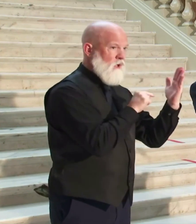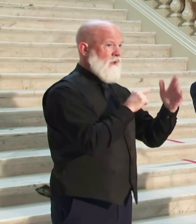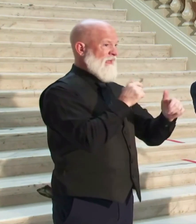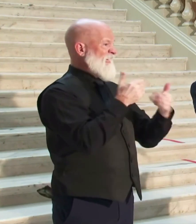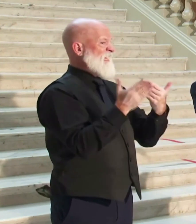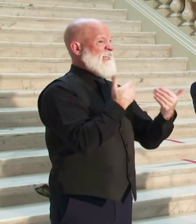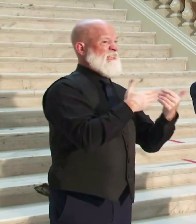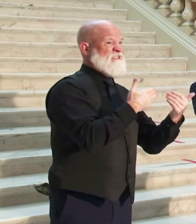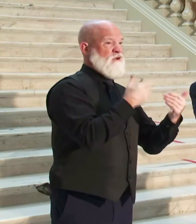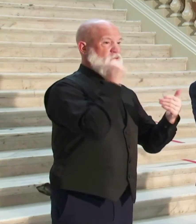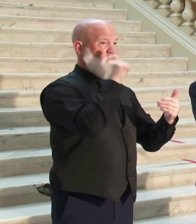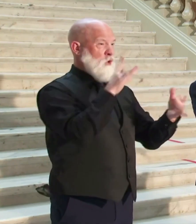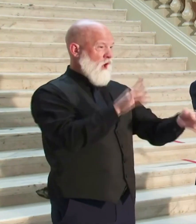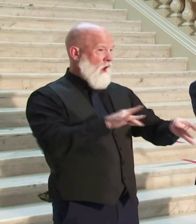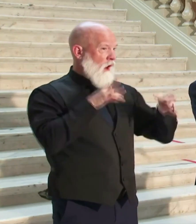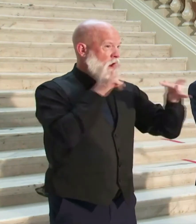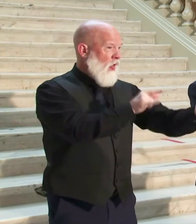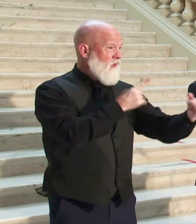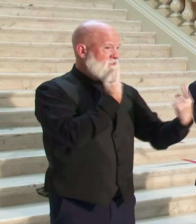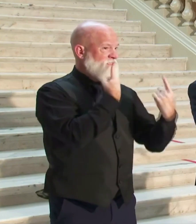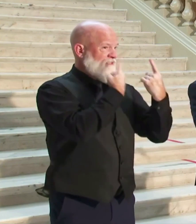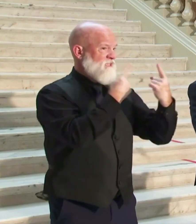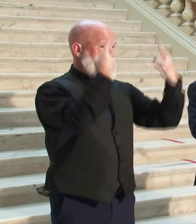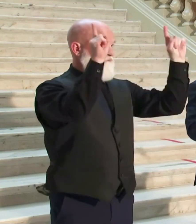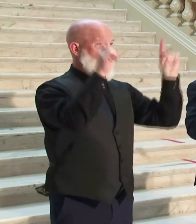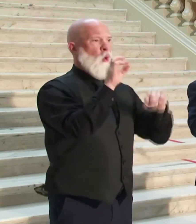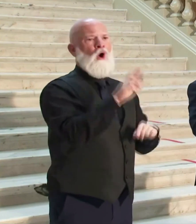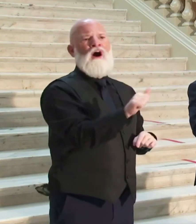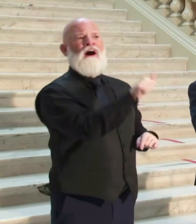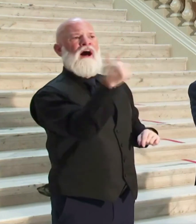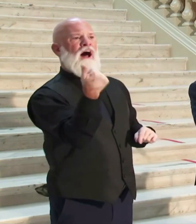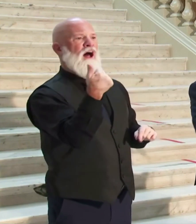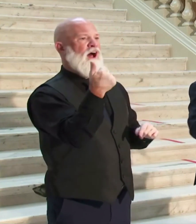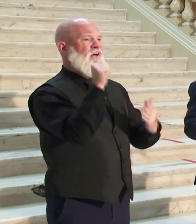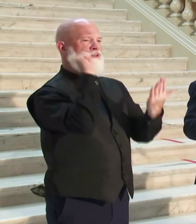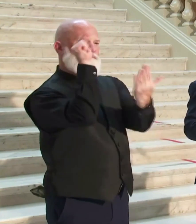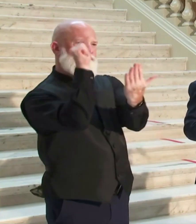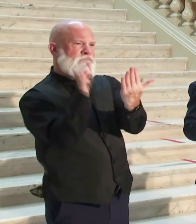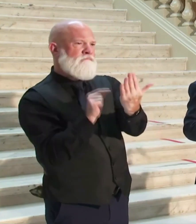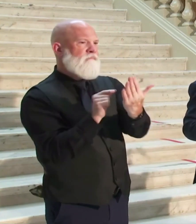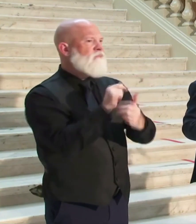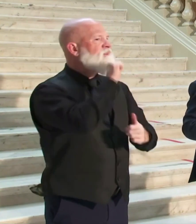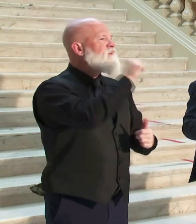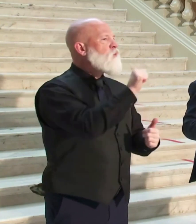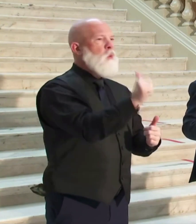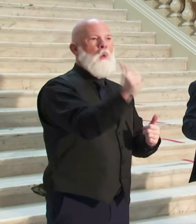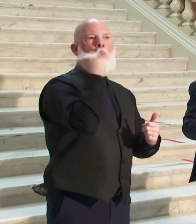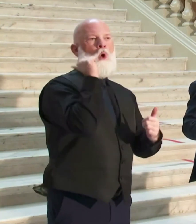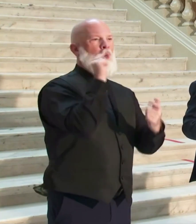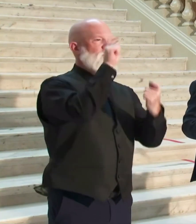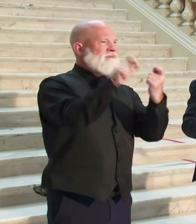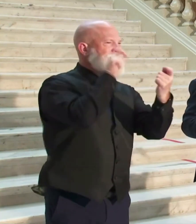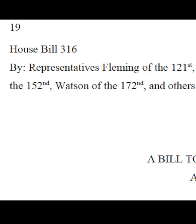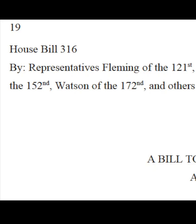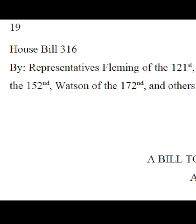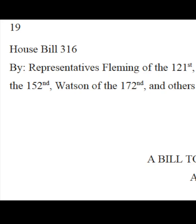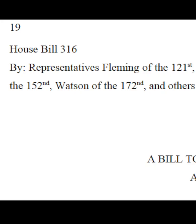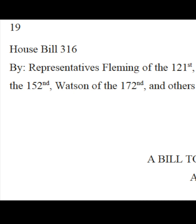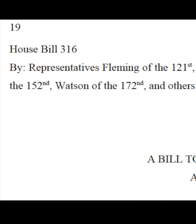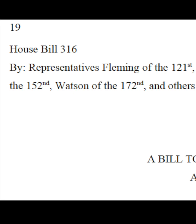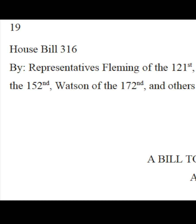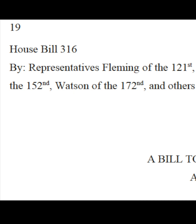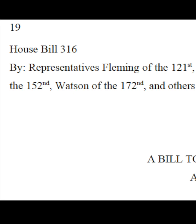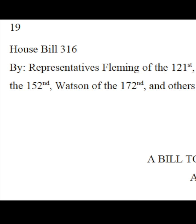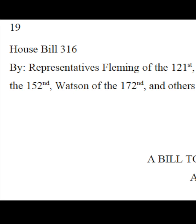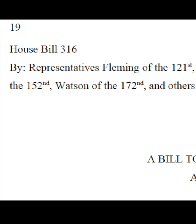to achieve. That's one of the parts of the rules, but there are many other things that feed into it. So I'm not going to presuppose what the secretary may or may not choose. Okay,